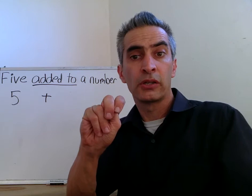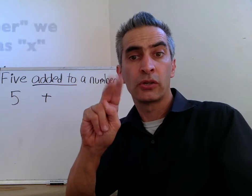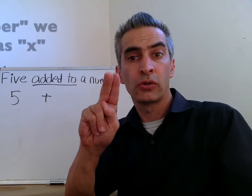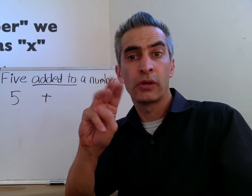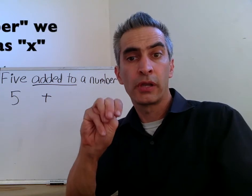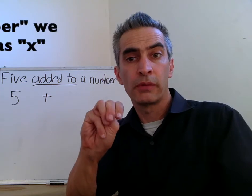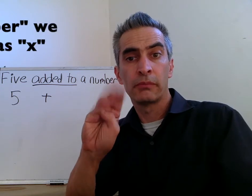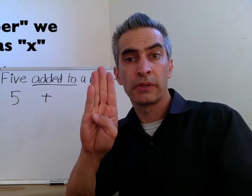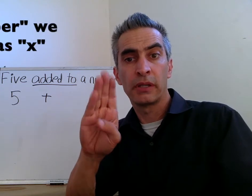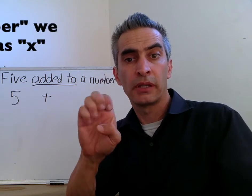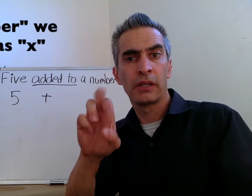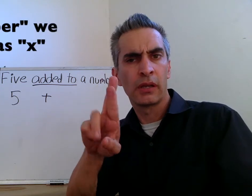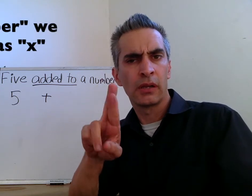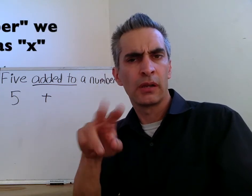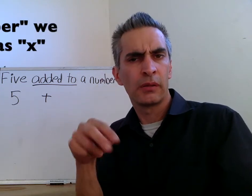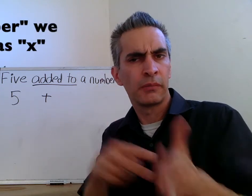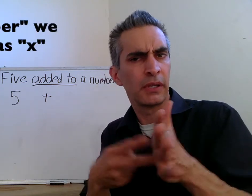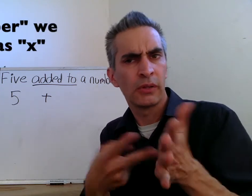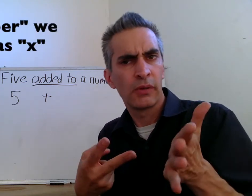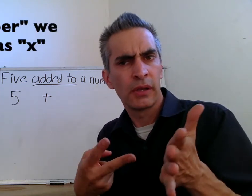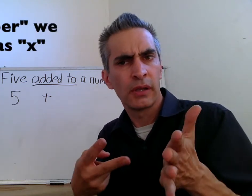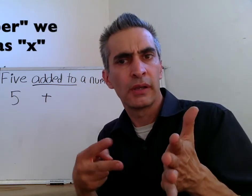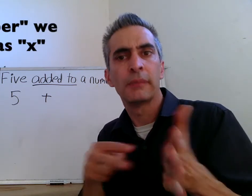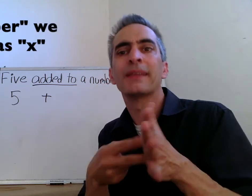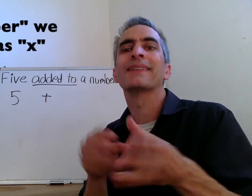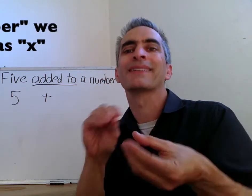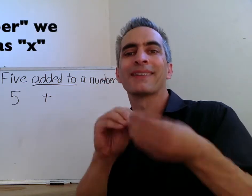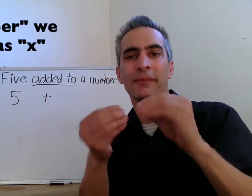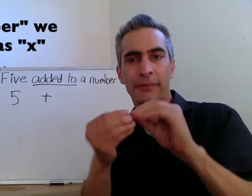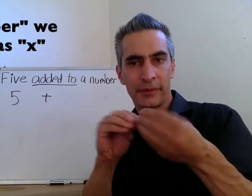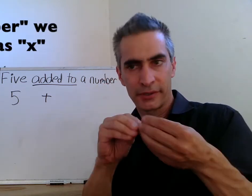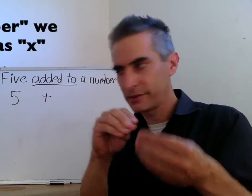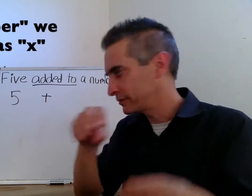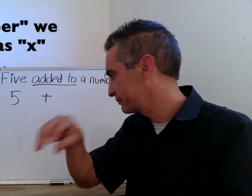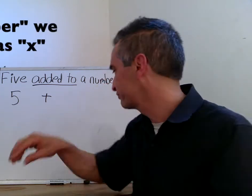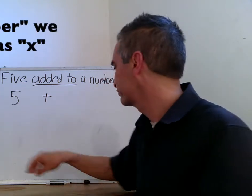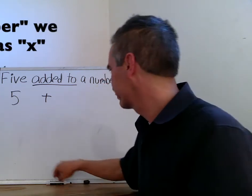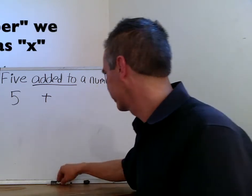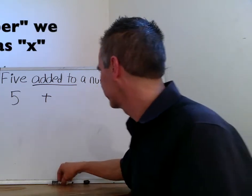And this word here. What does this mean? Oh, yeah, that means number.